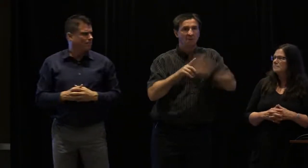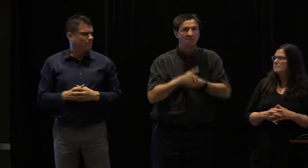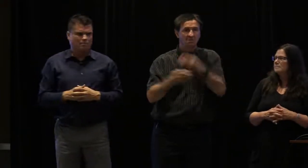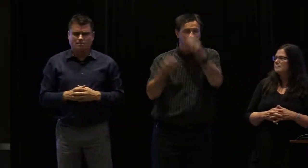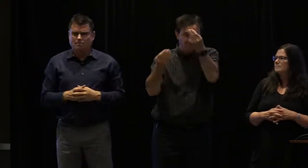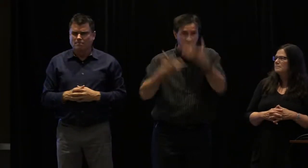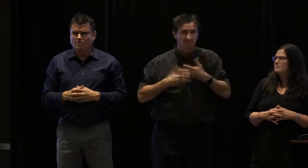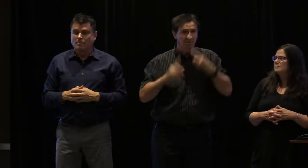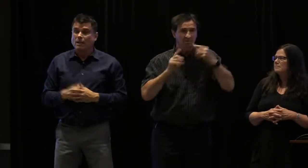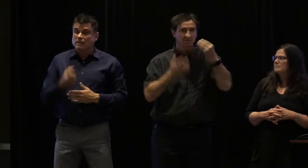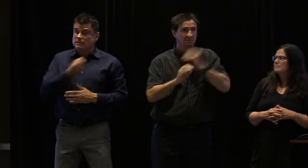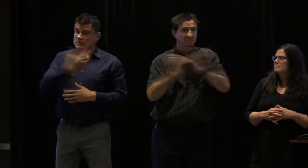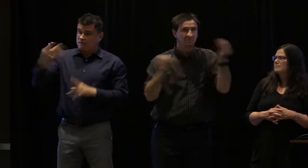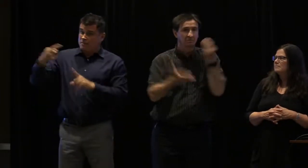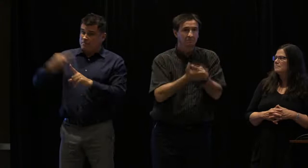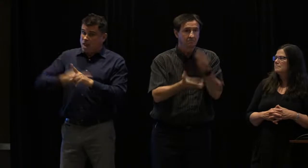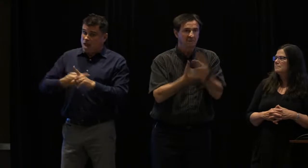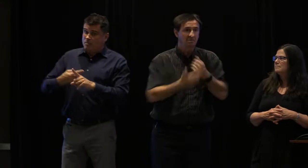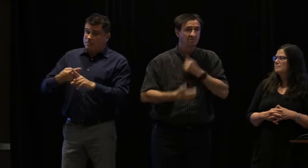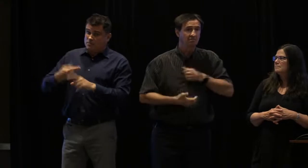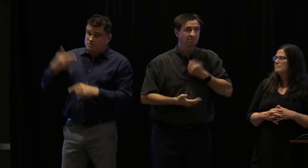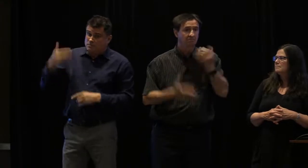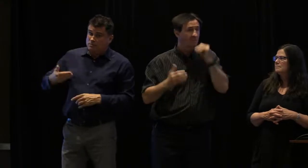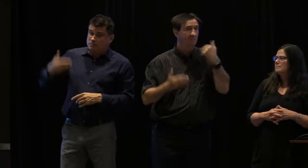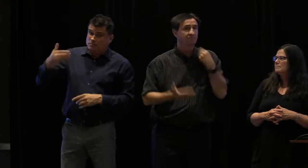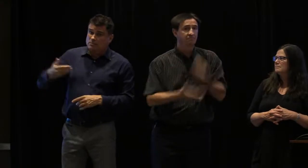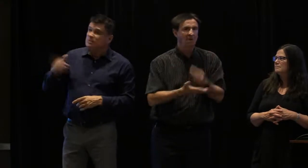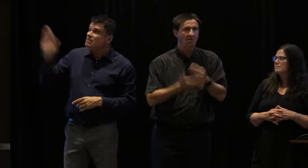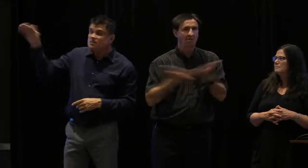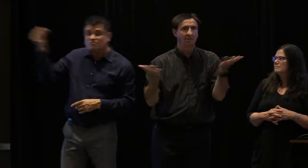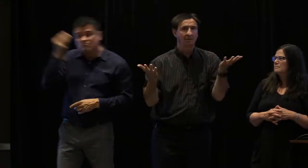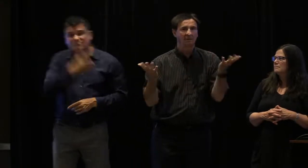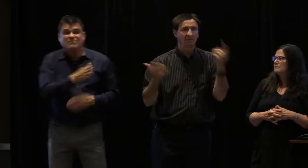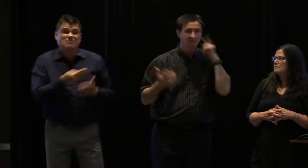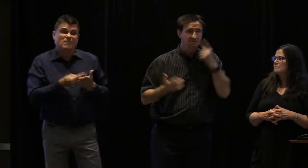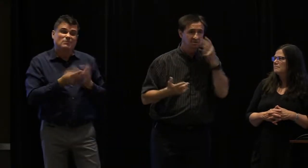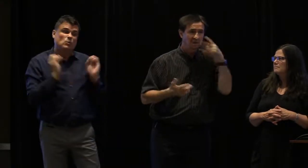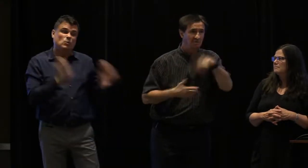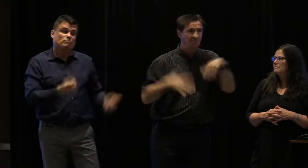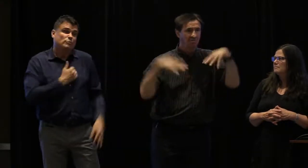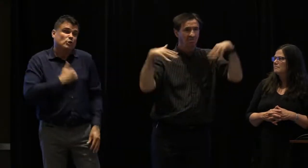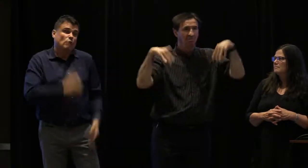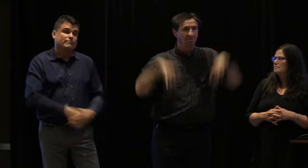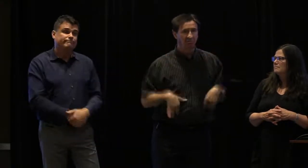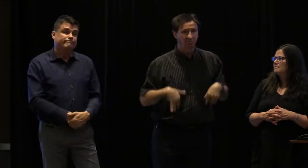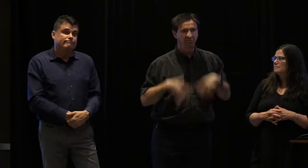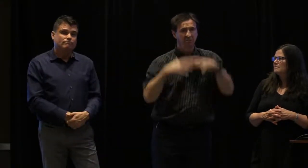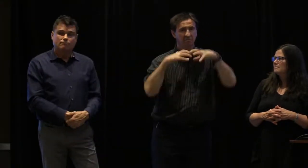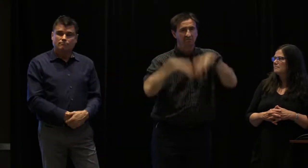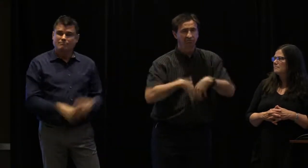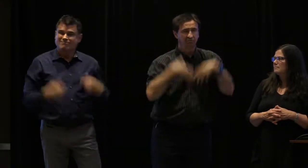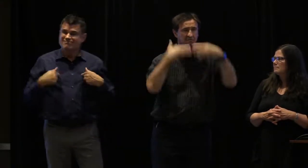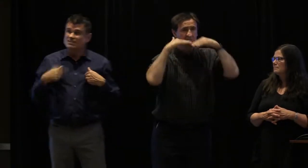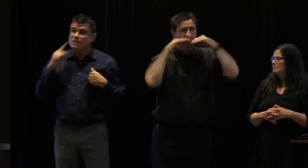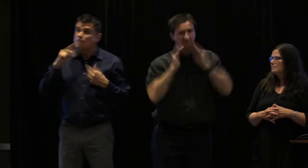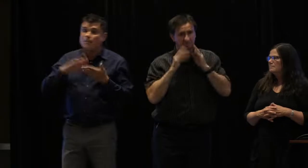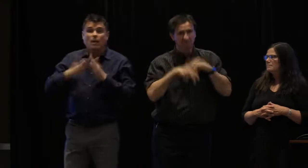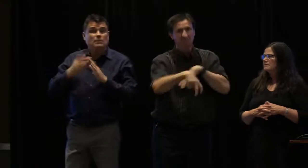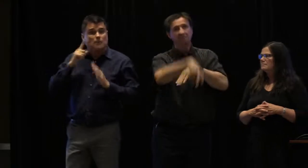given. And then a few months later, I was told that I'm so sorry, but there is no funding coming for the deafblind